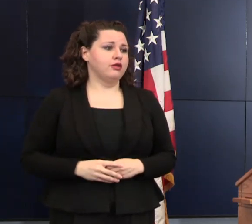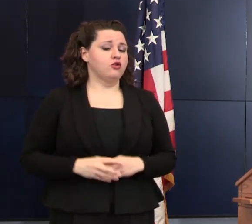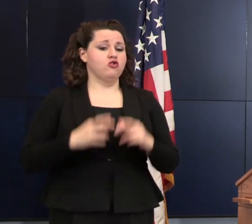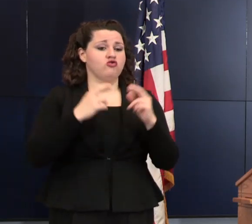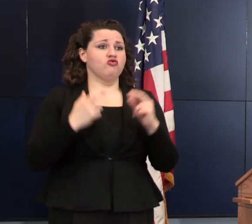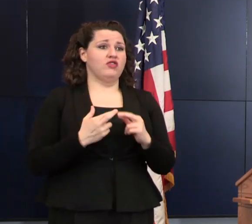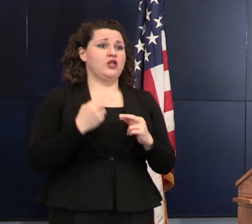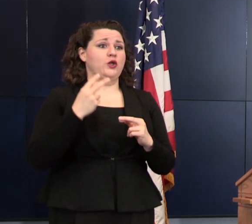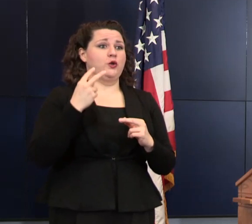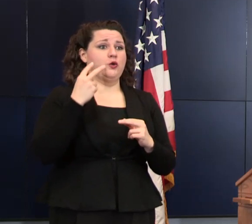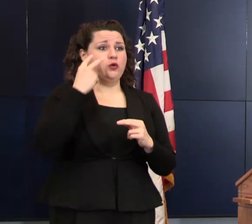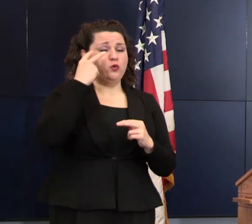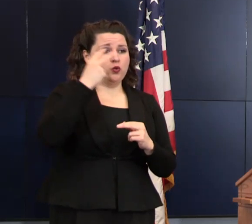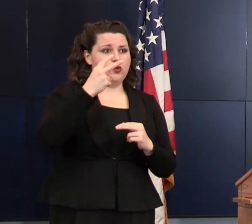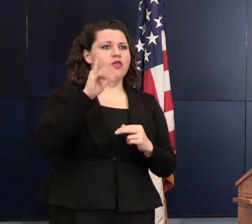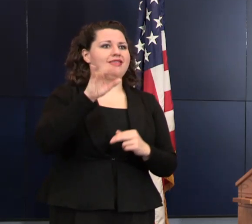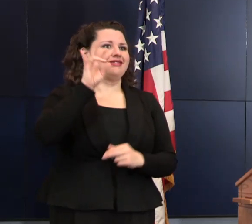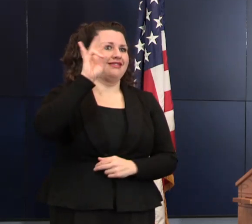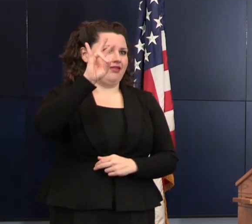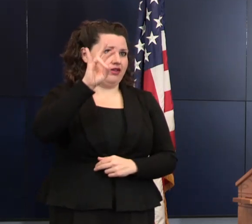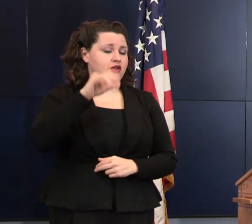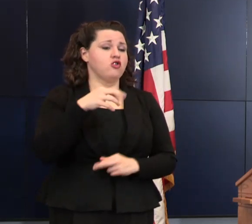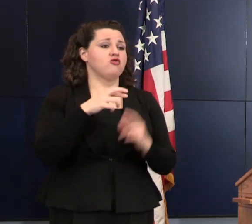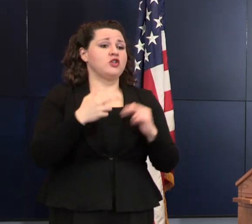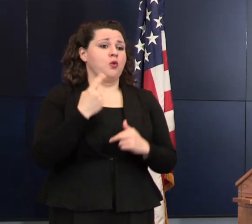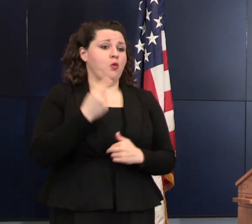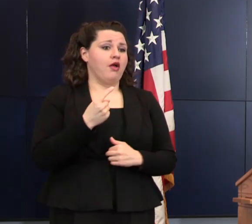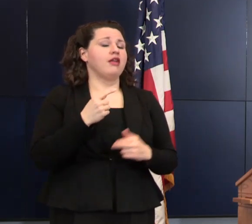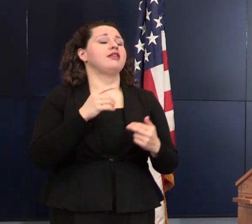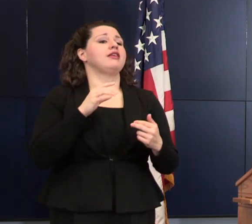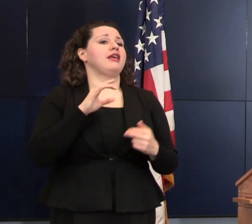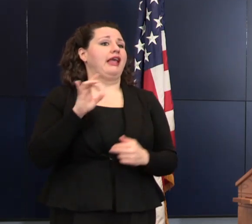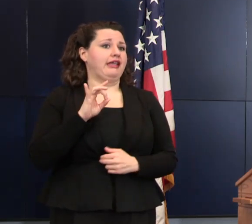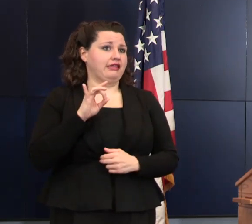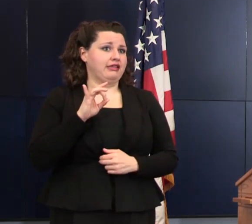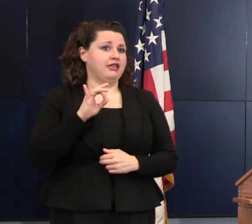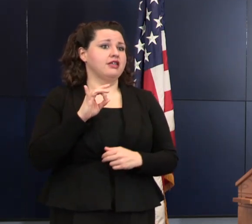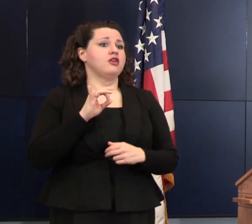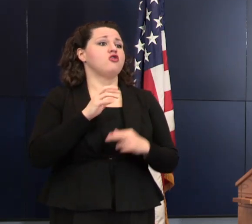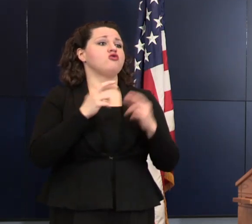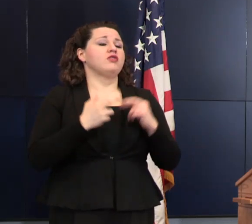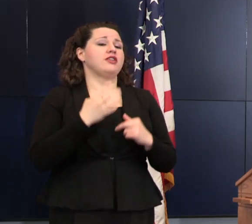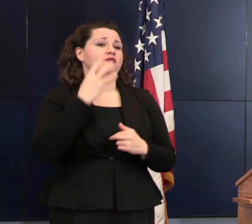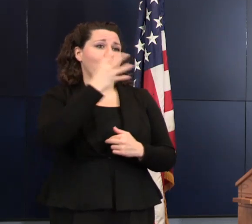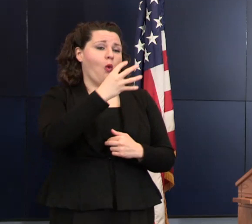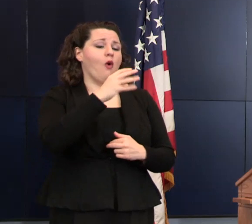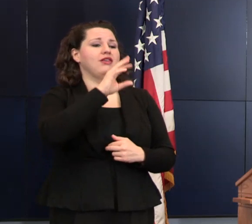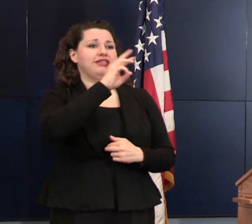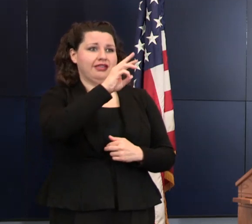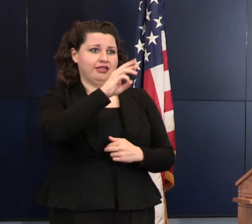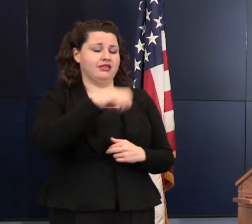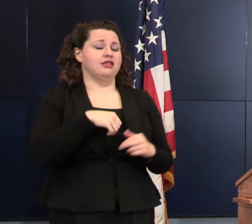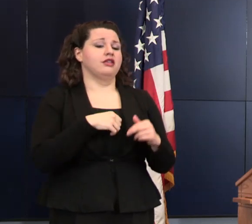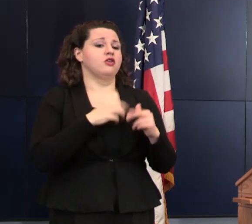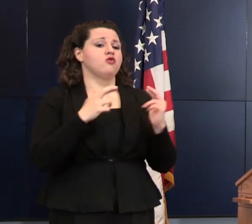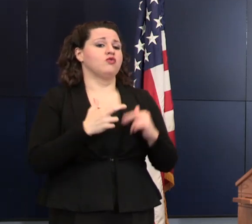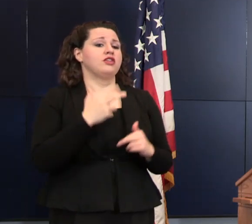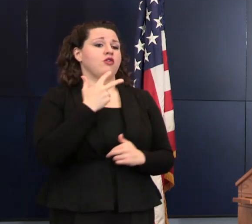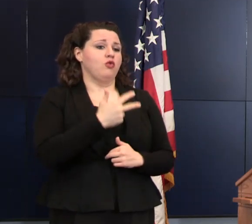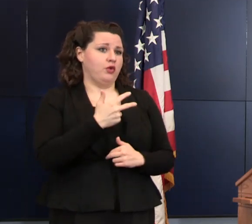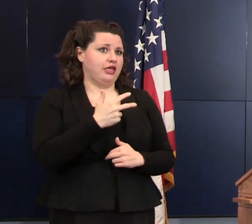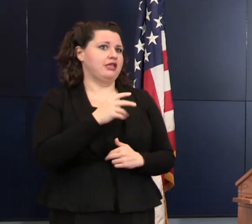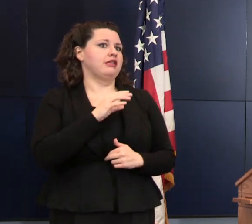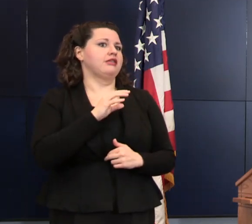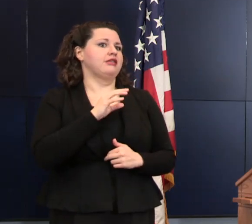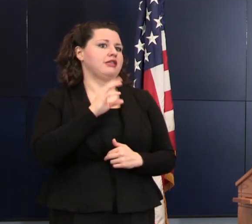Region 2 is a 7. Region 1 is an 8. Region 4 is a 6. And Region 3